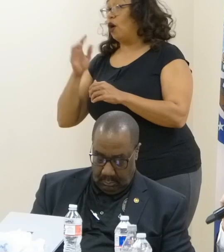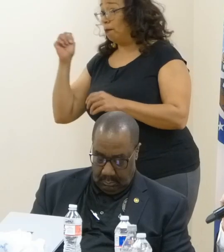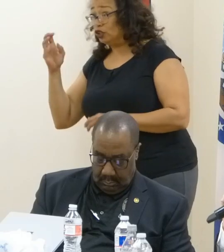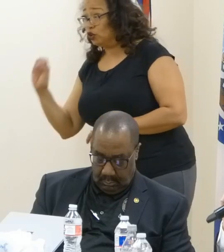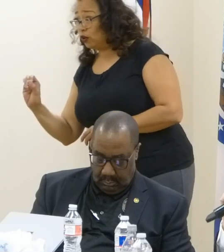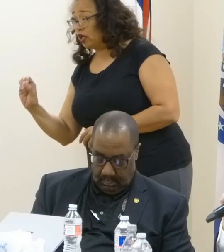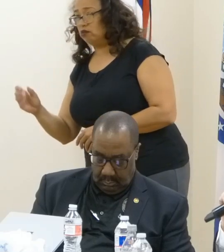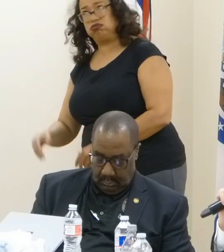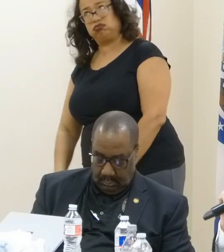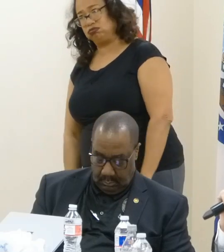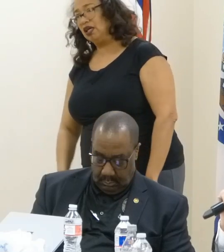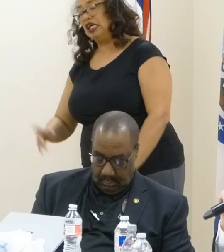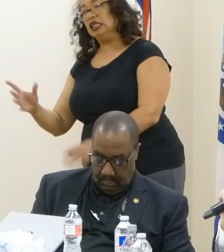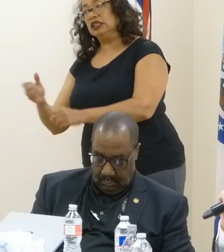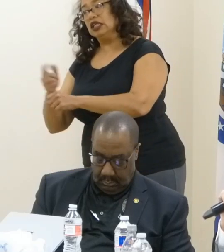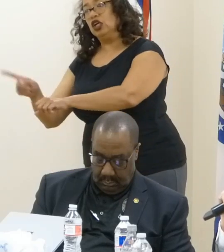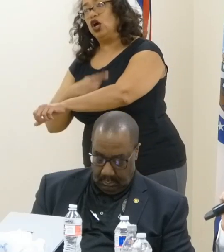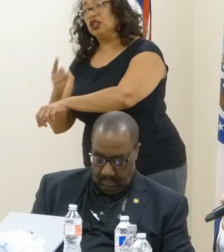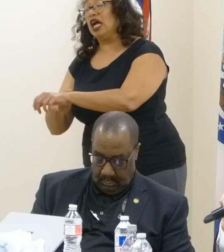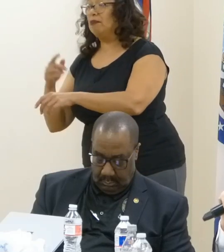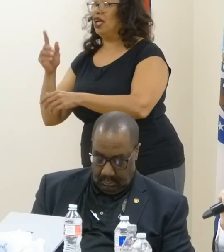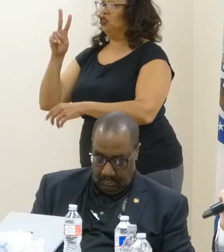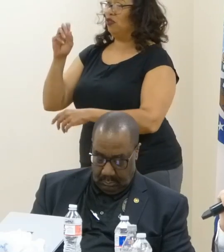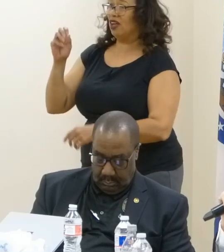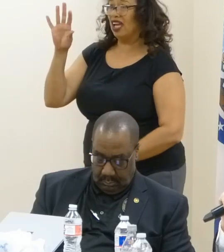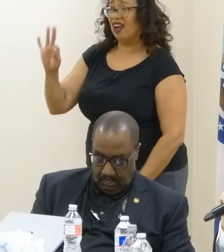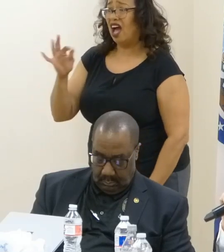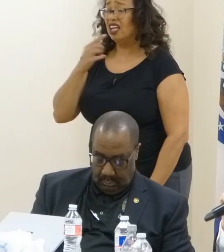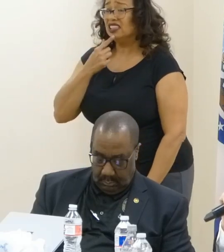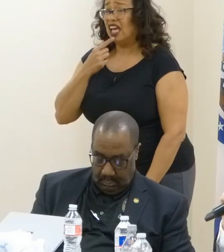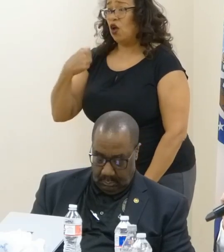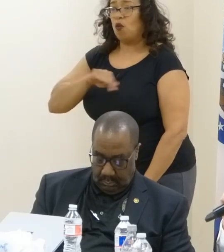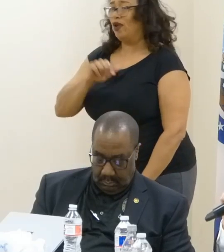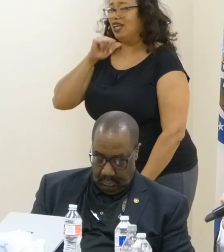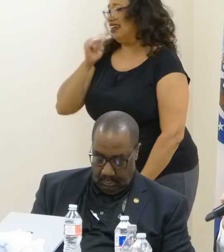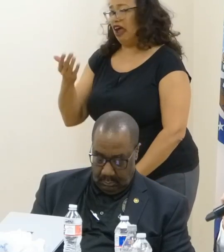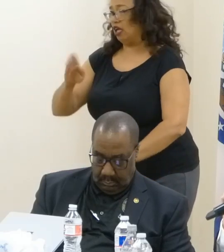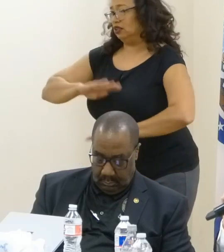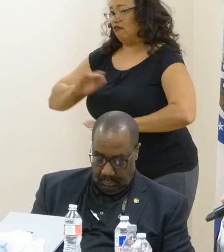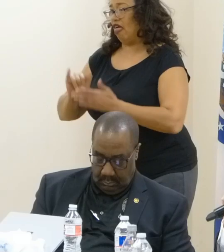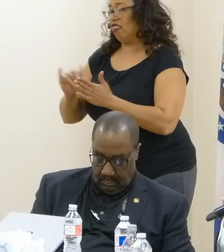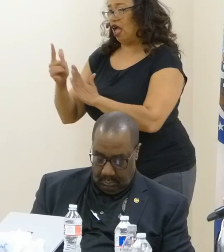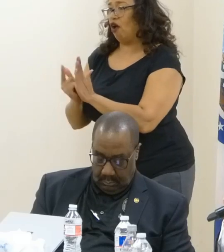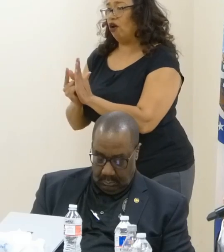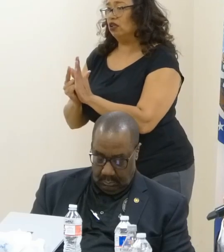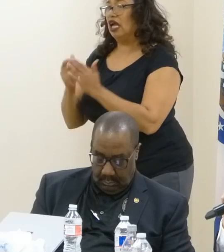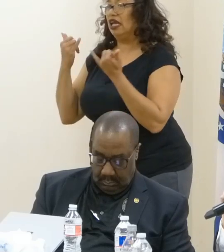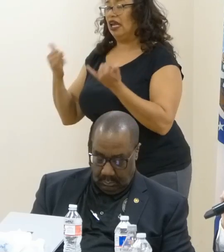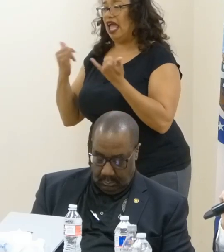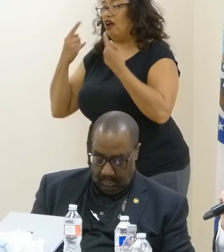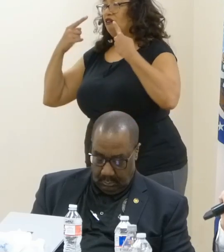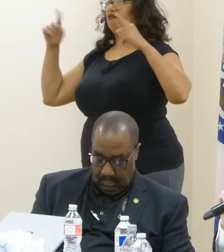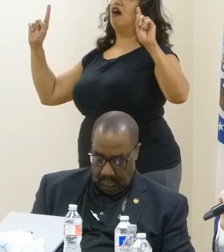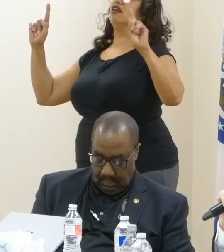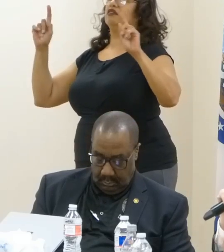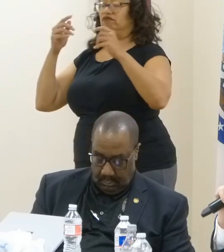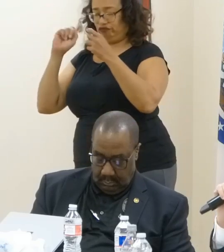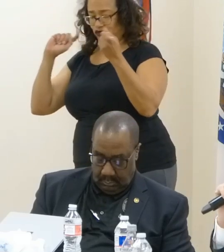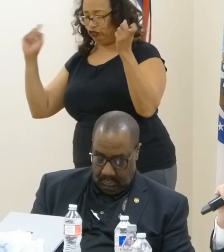was a law passed in 2009 that said the state could not comply with Real ID. That law was finally changed in